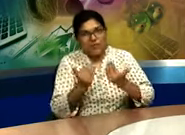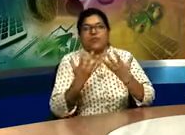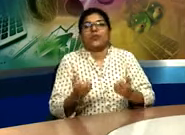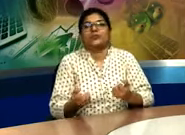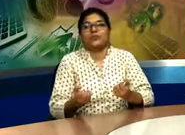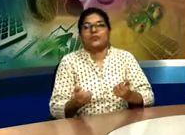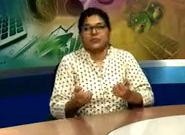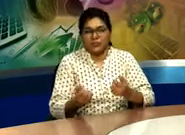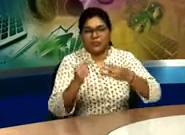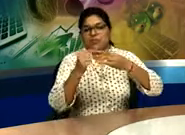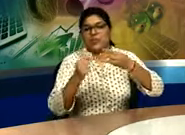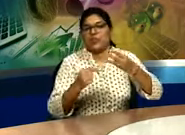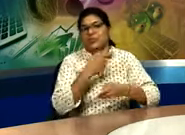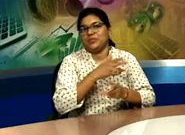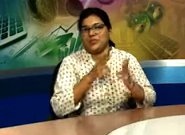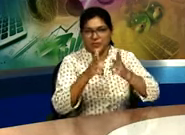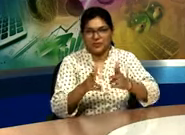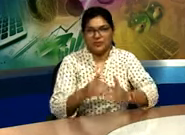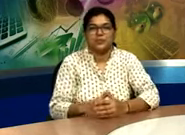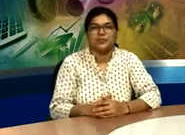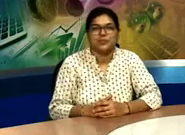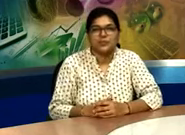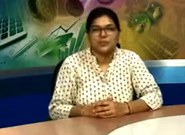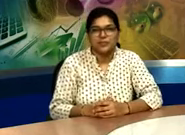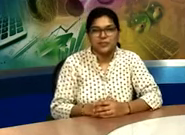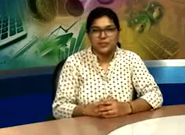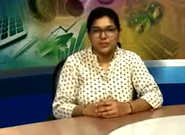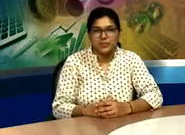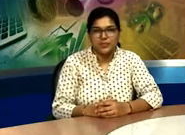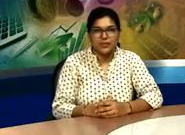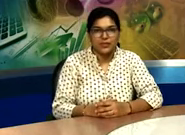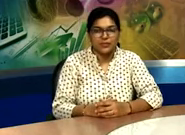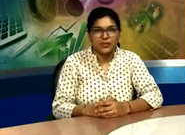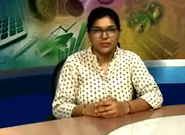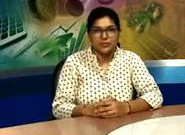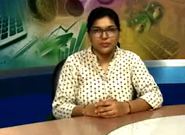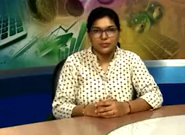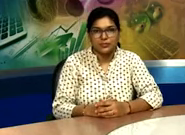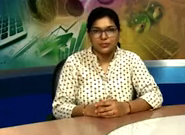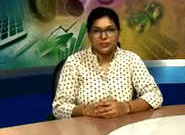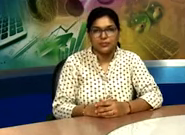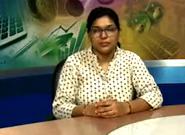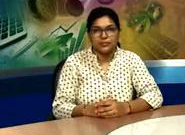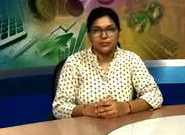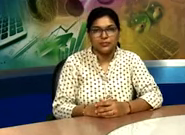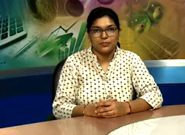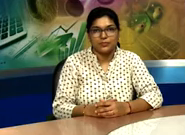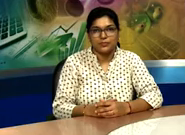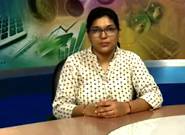is prevention of soil erosion. So these three are the main benefits of banyan trees.